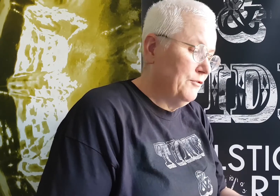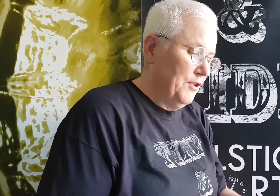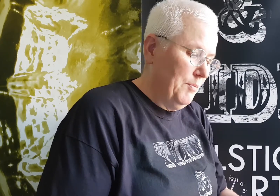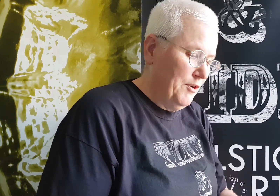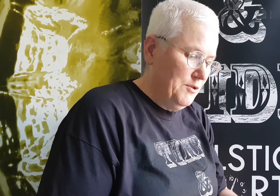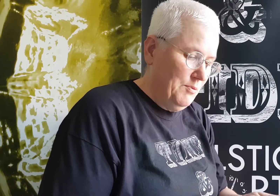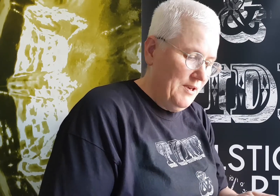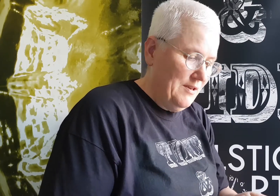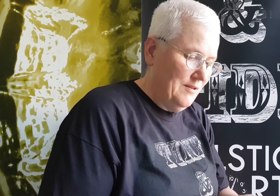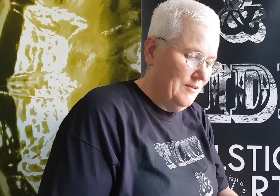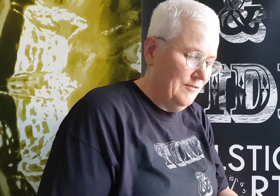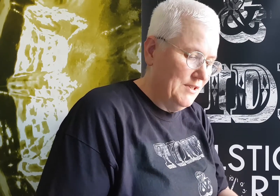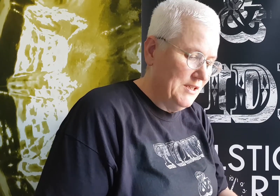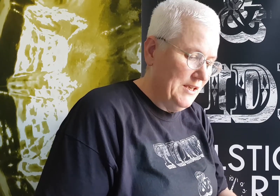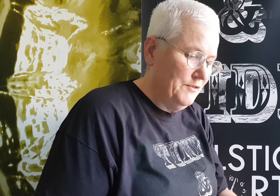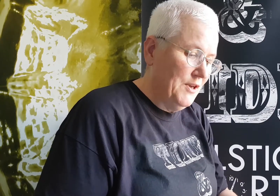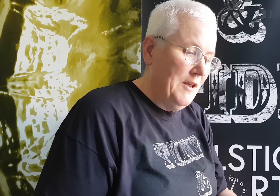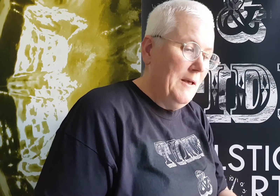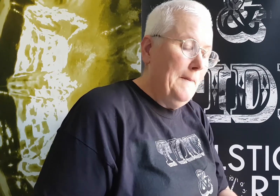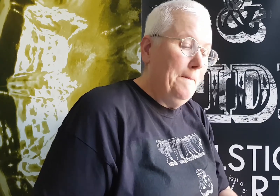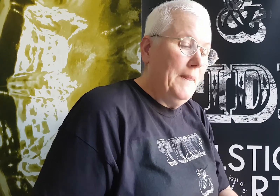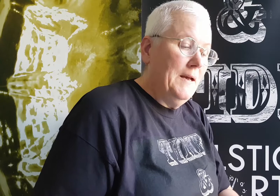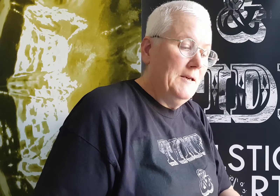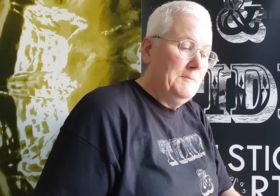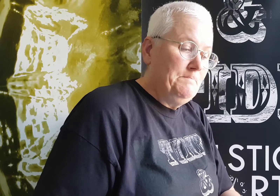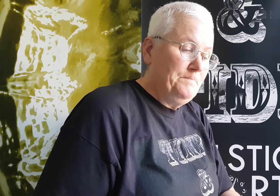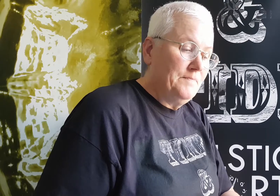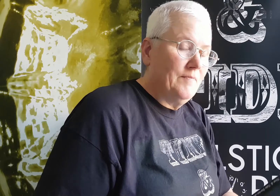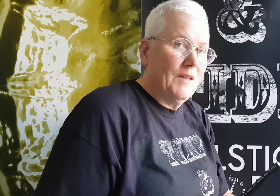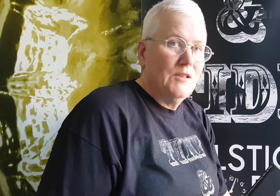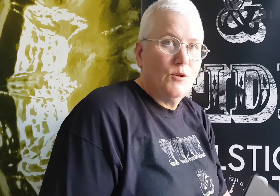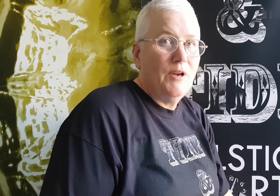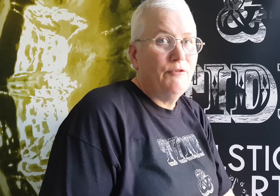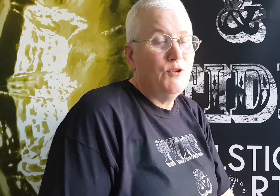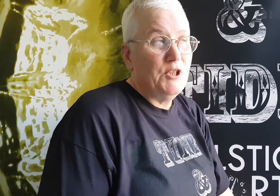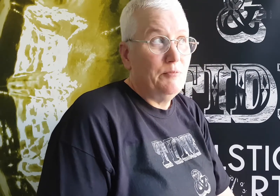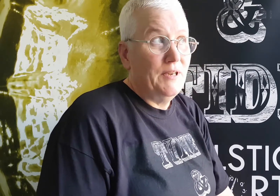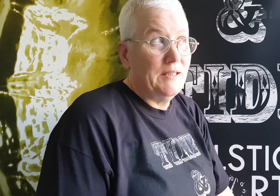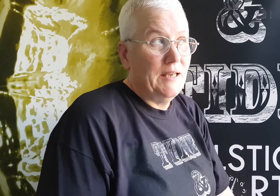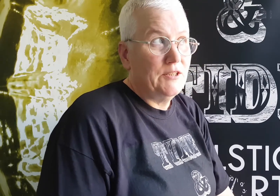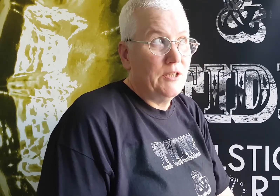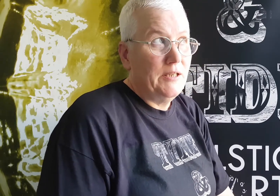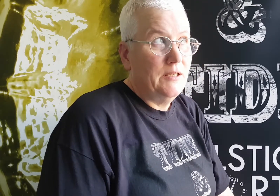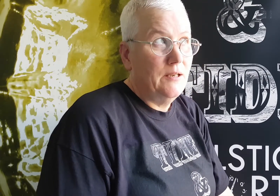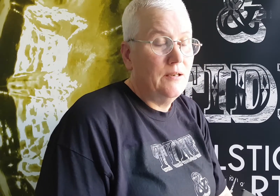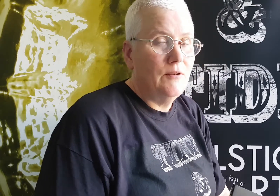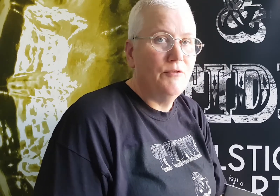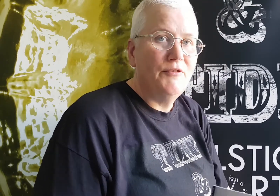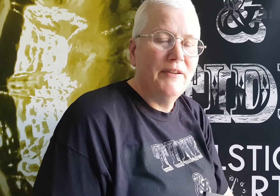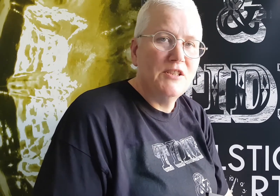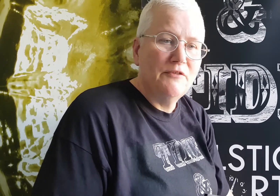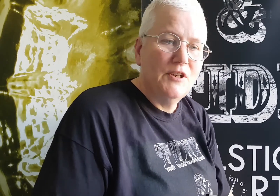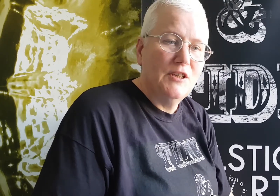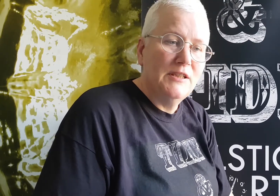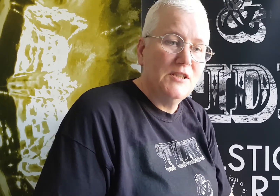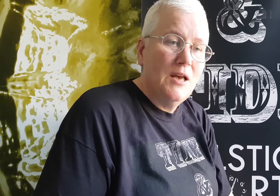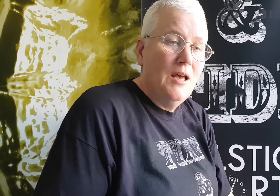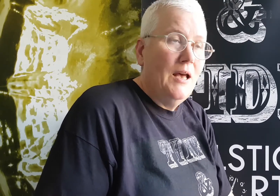of the poems we received. So there's quite a few shipwrecks actually of various different kinds, and